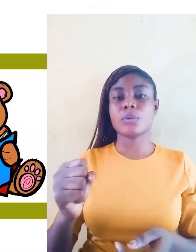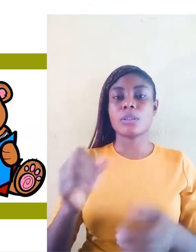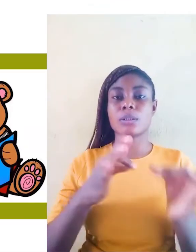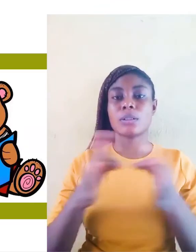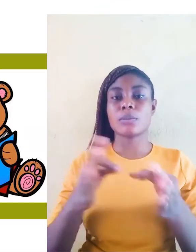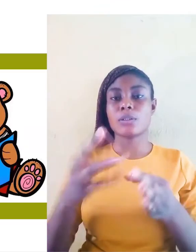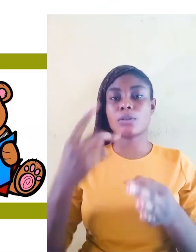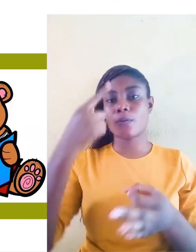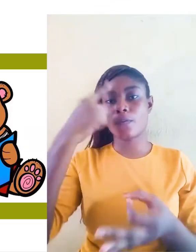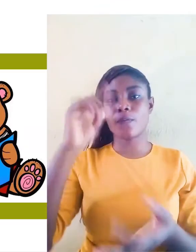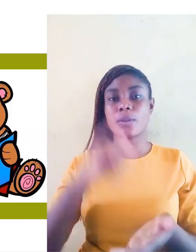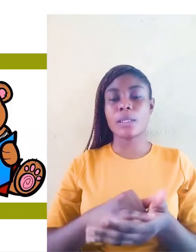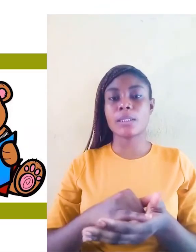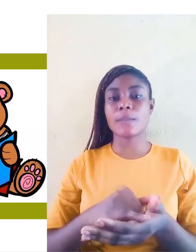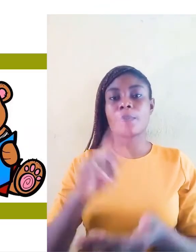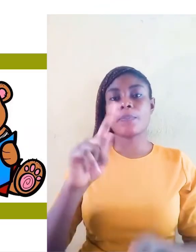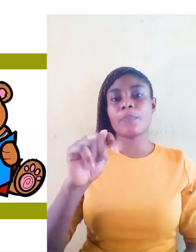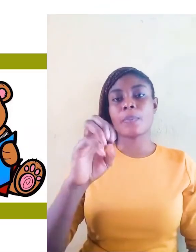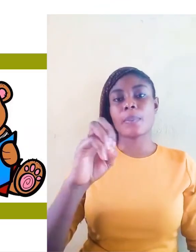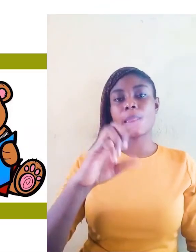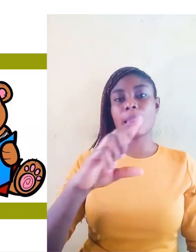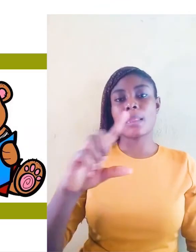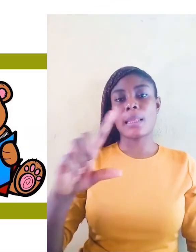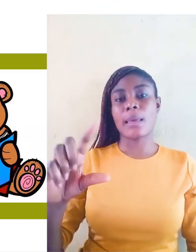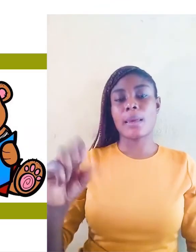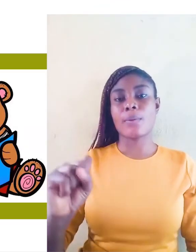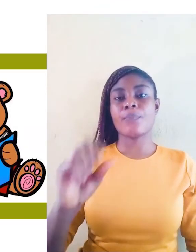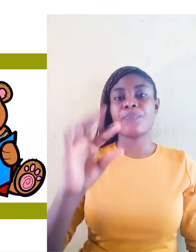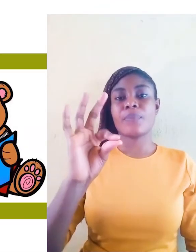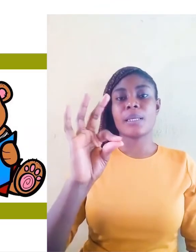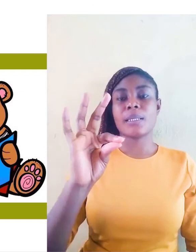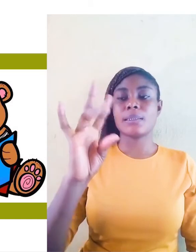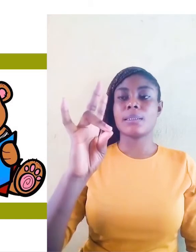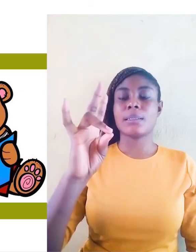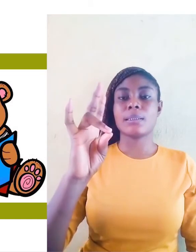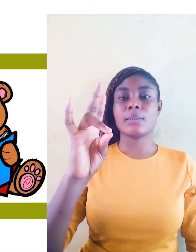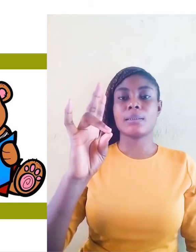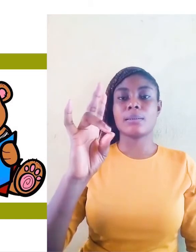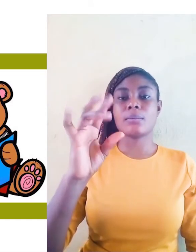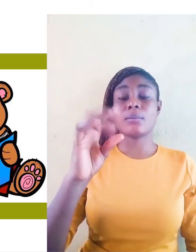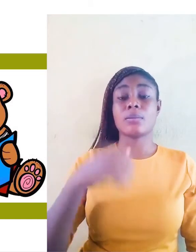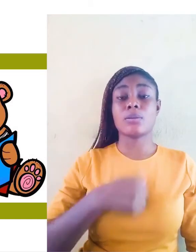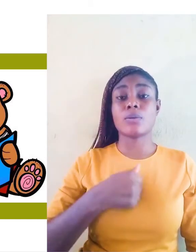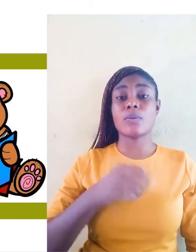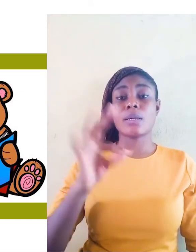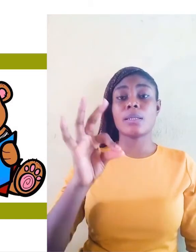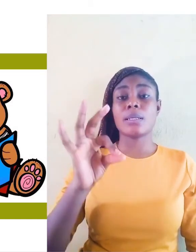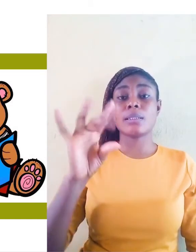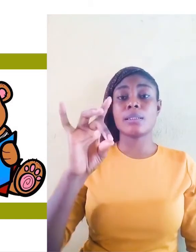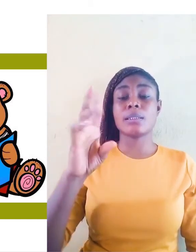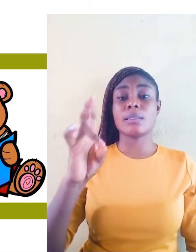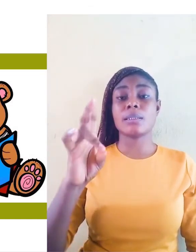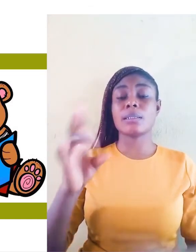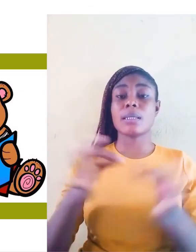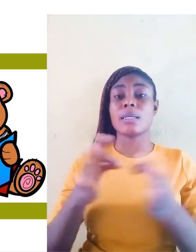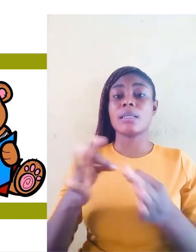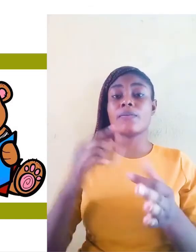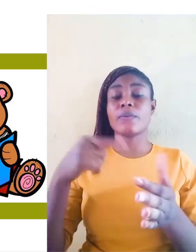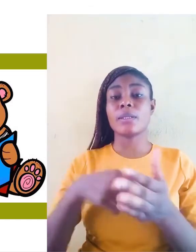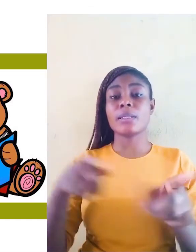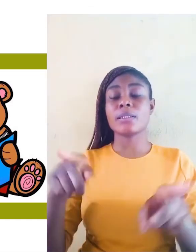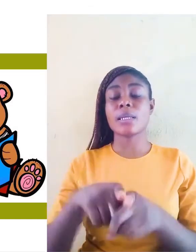literacy. Tell and Salisbury, 1986, defined emergent literacy as those